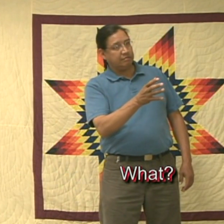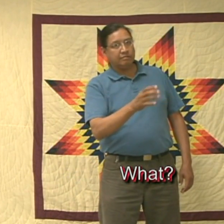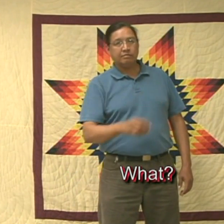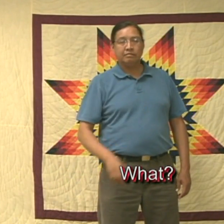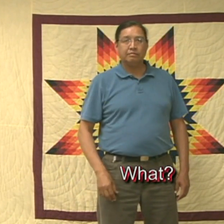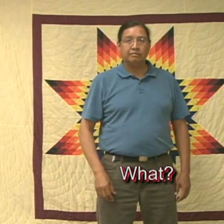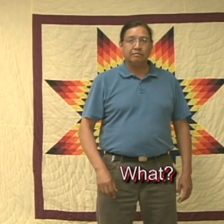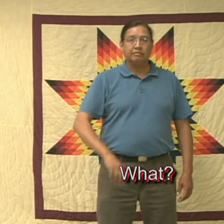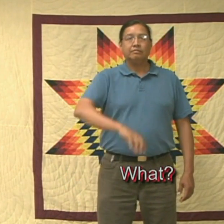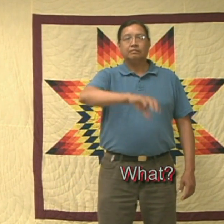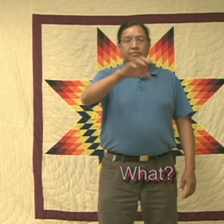Daku.